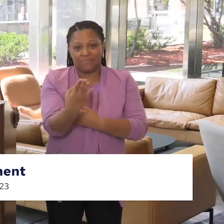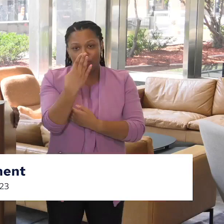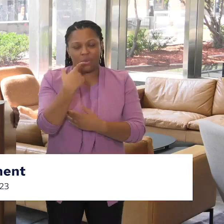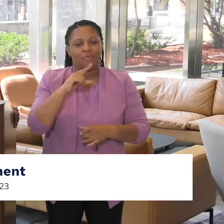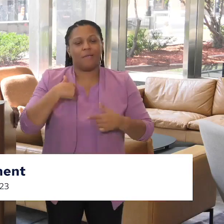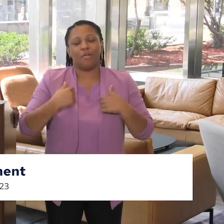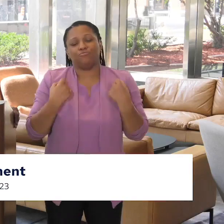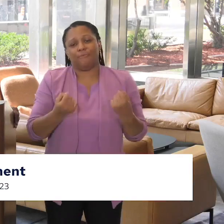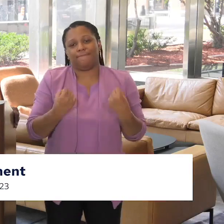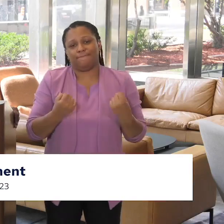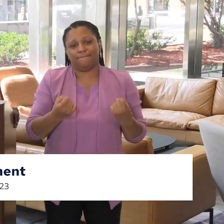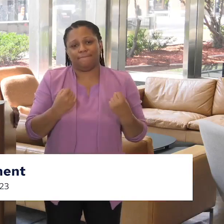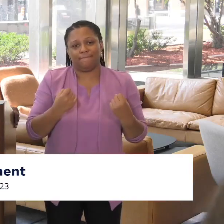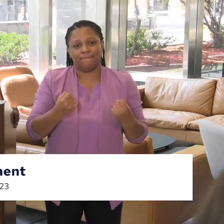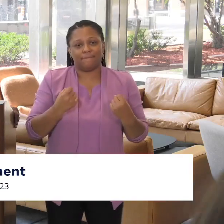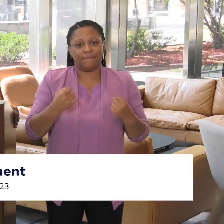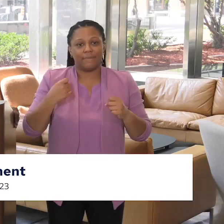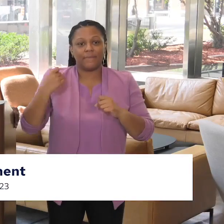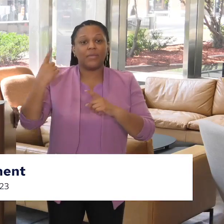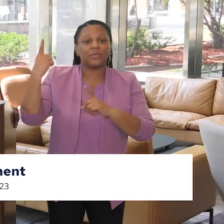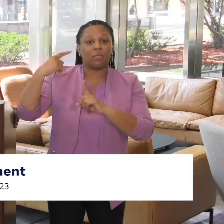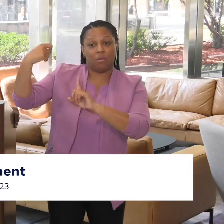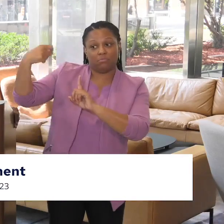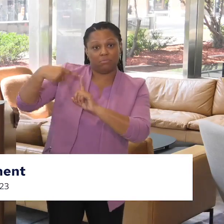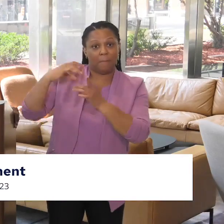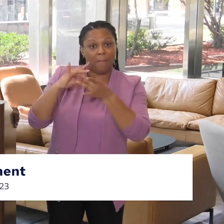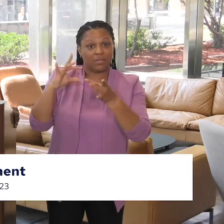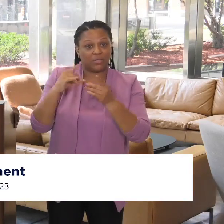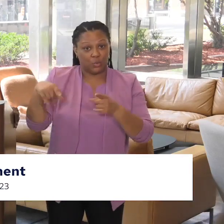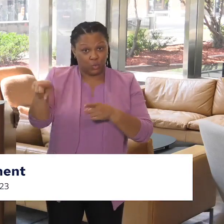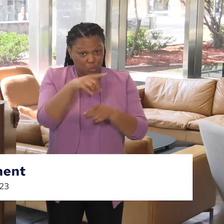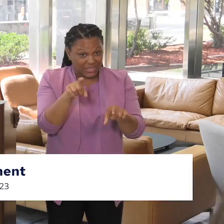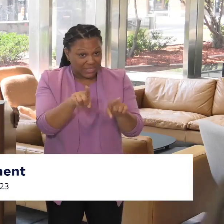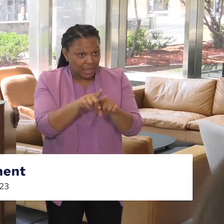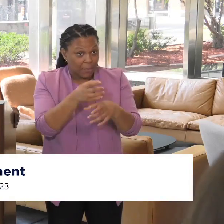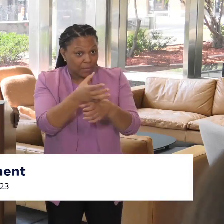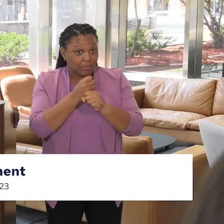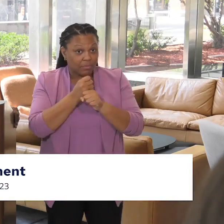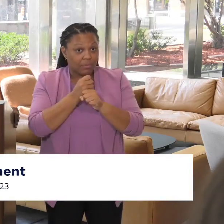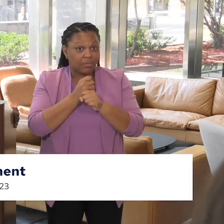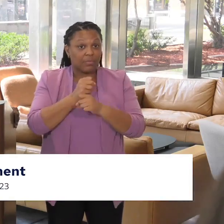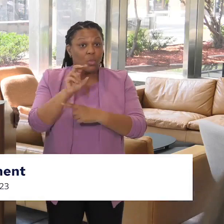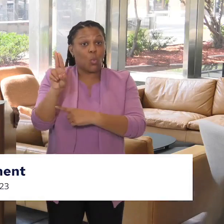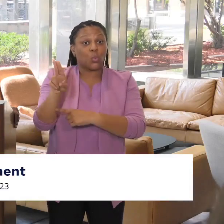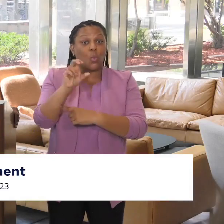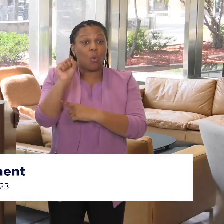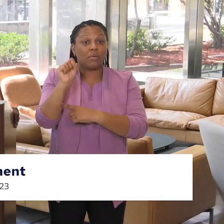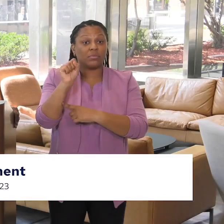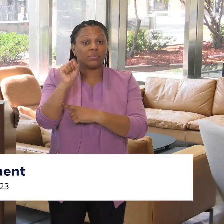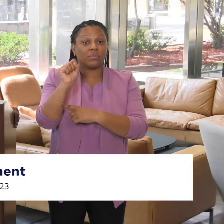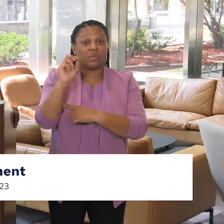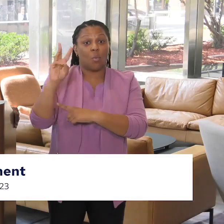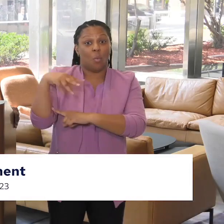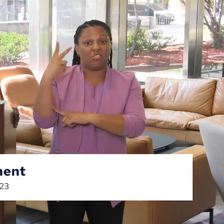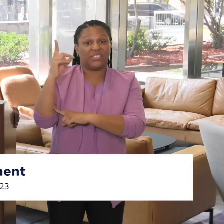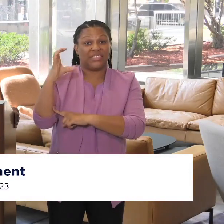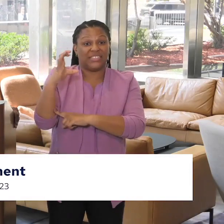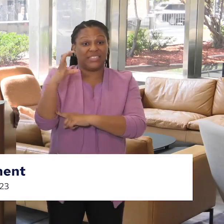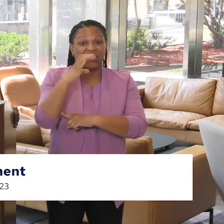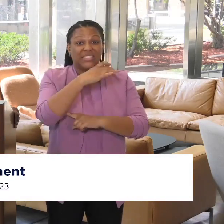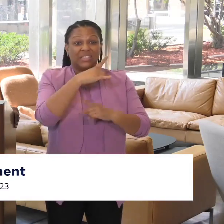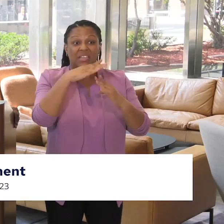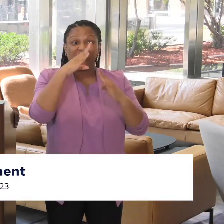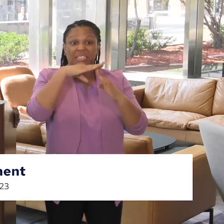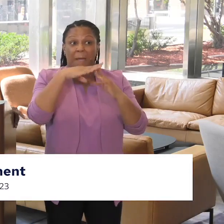the same news that you got. In our nation's capital, We saw our United States Supreme Court